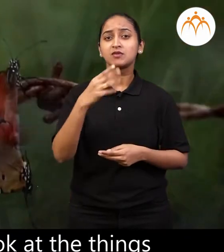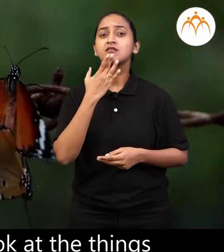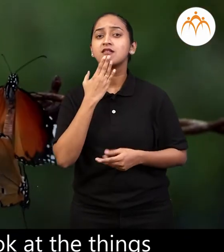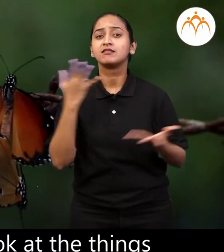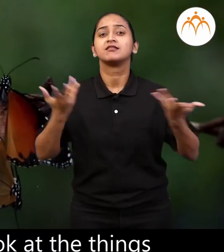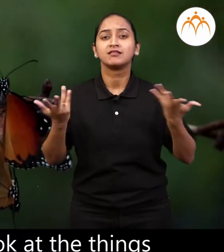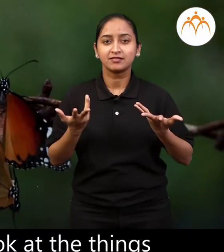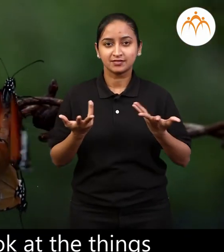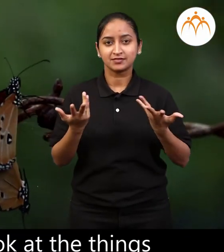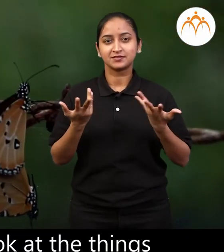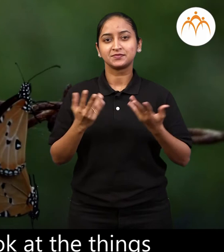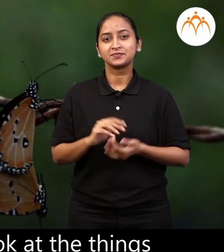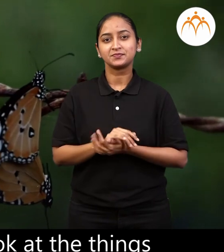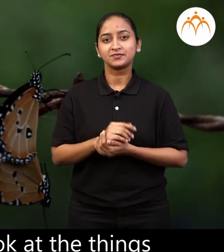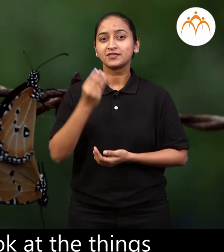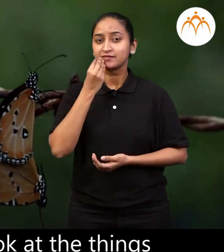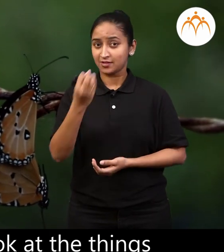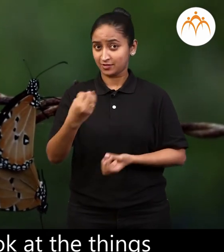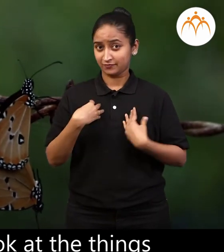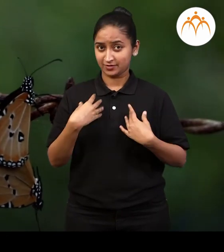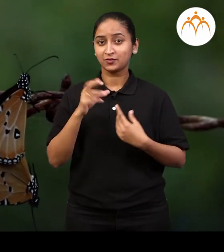tell what their colors are.